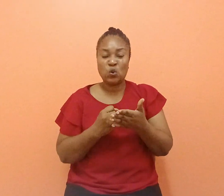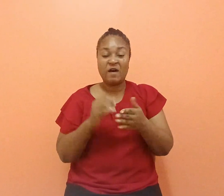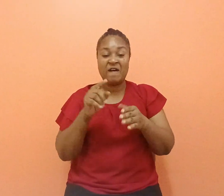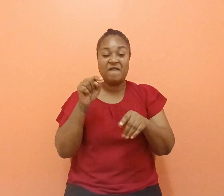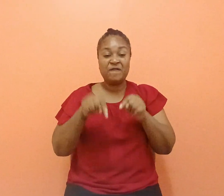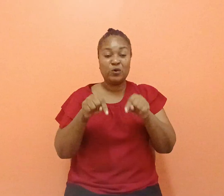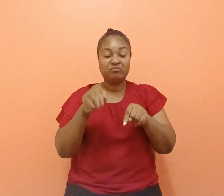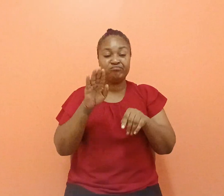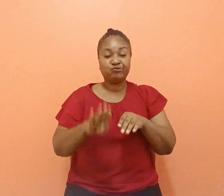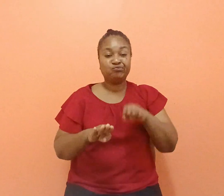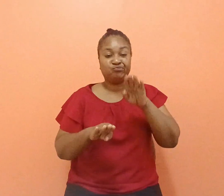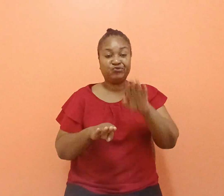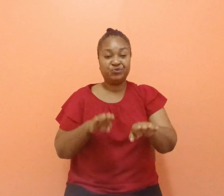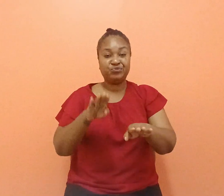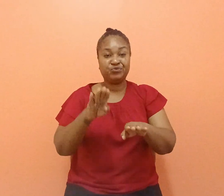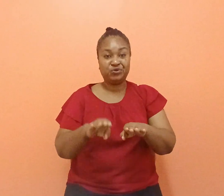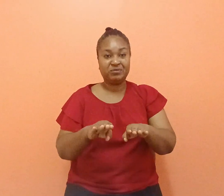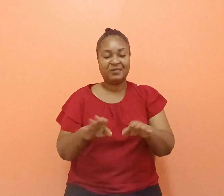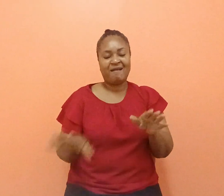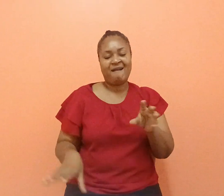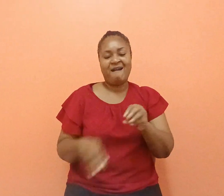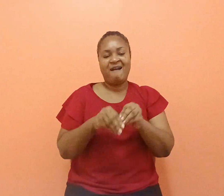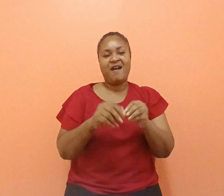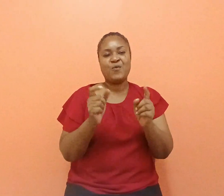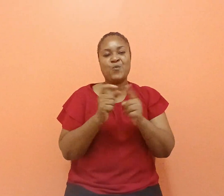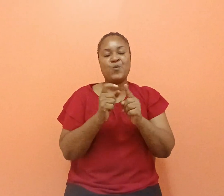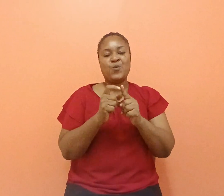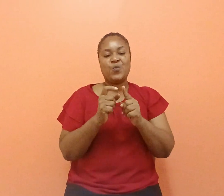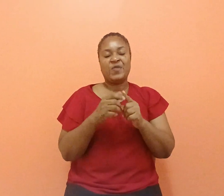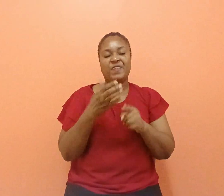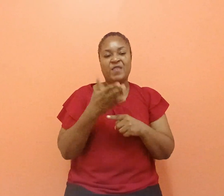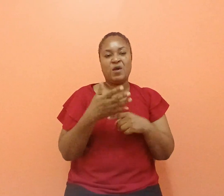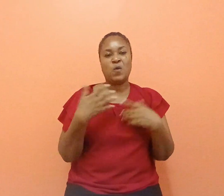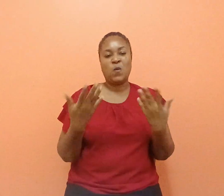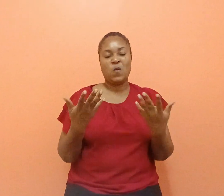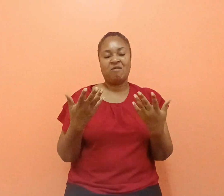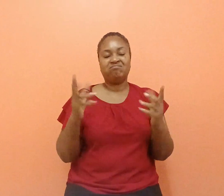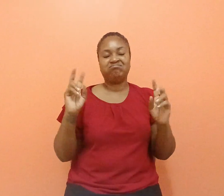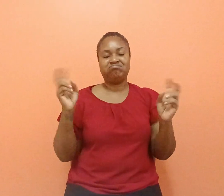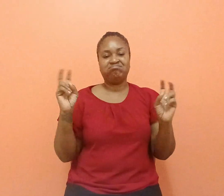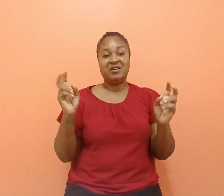Add the words, Jesus walks with me always.